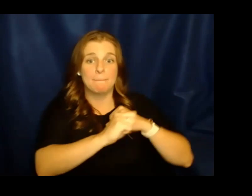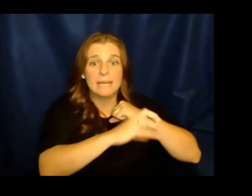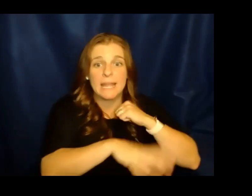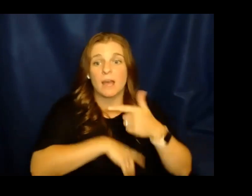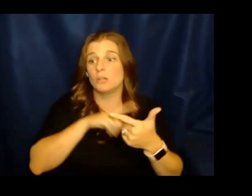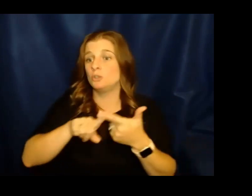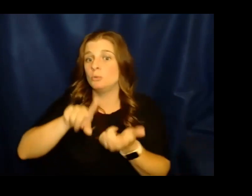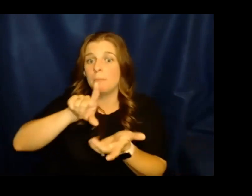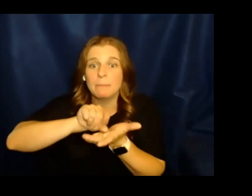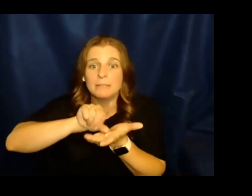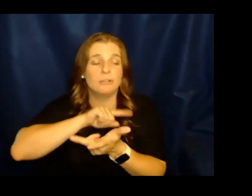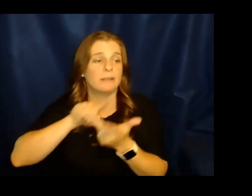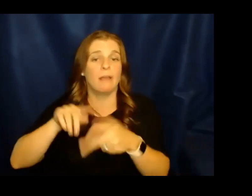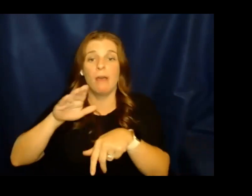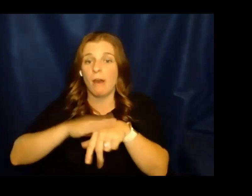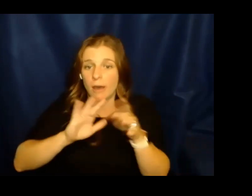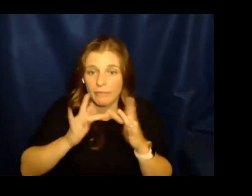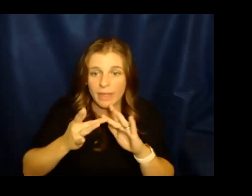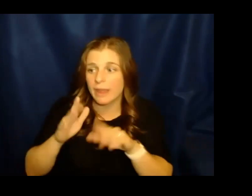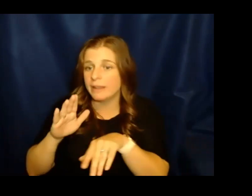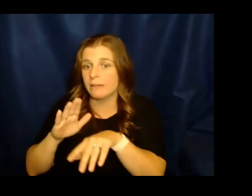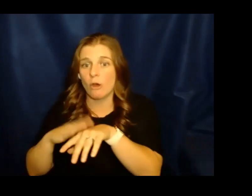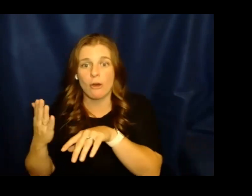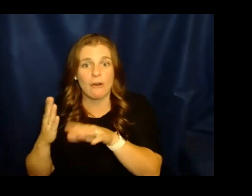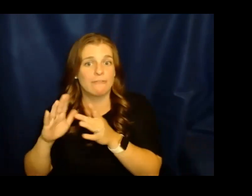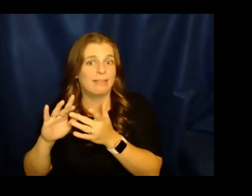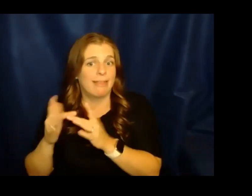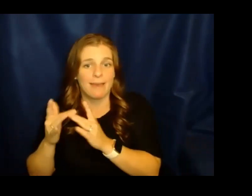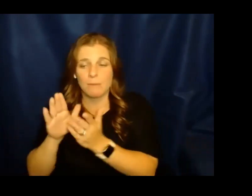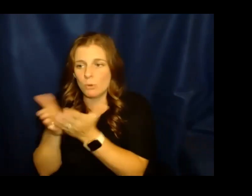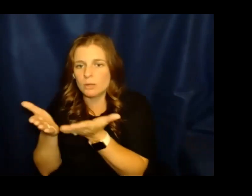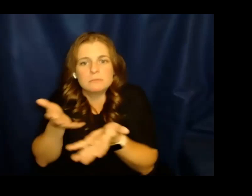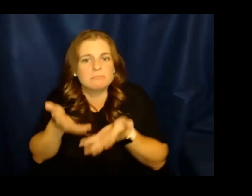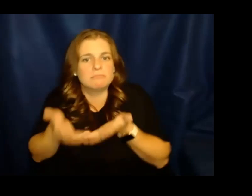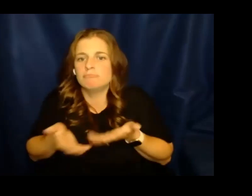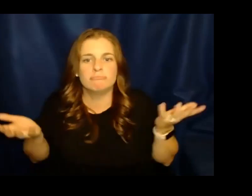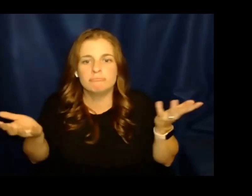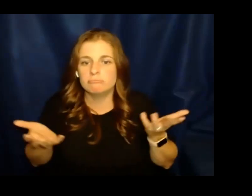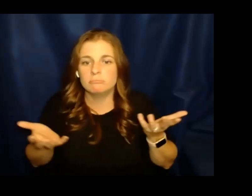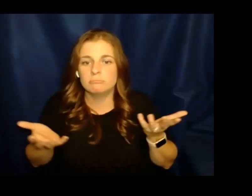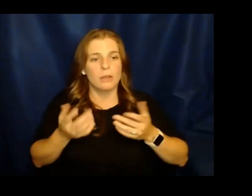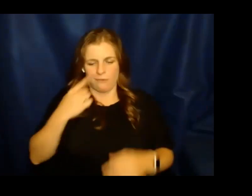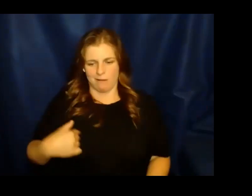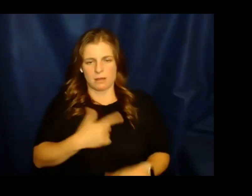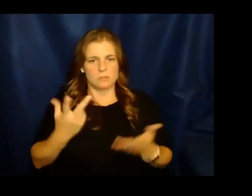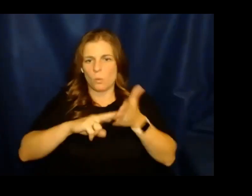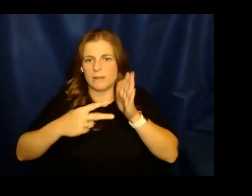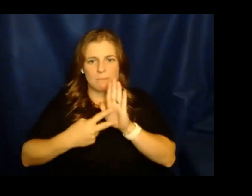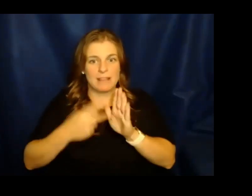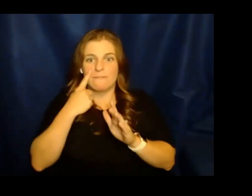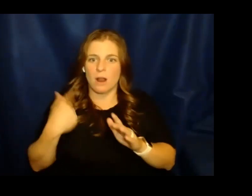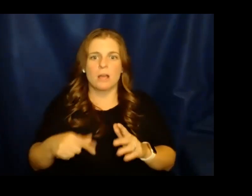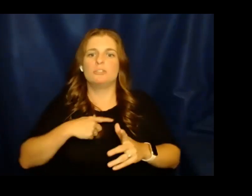publishing, online, offline books, etc. What does it mean for us to ramp up our